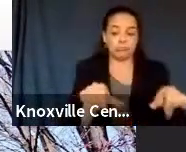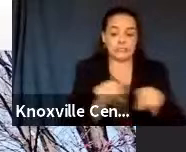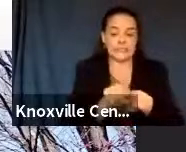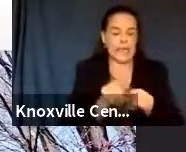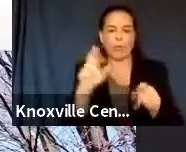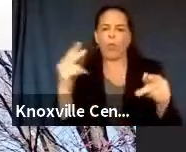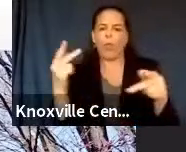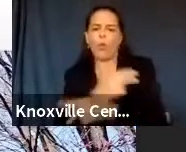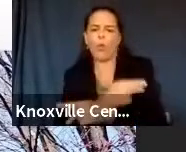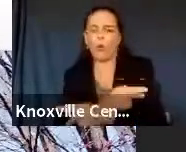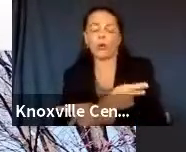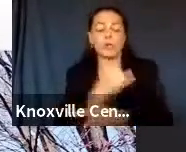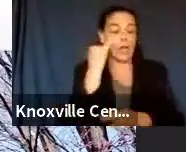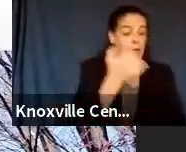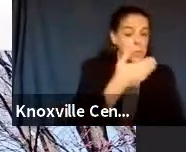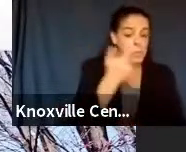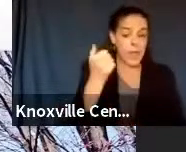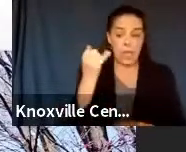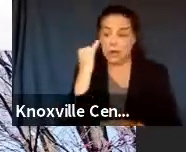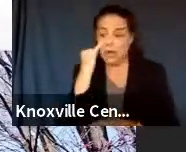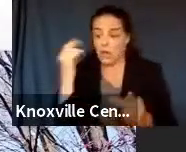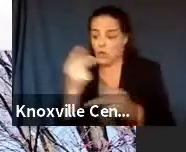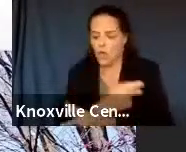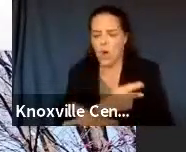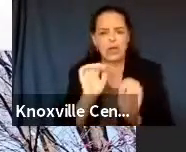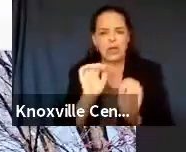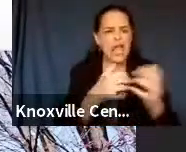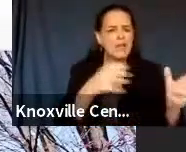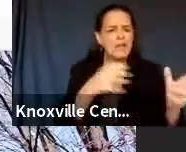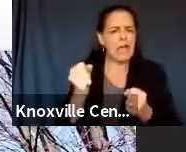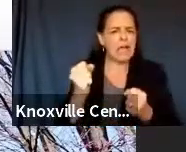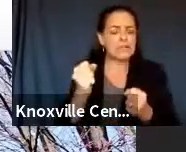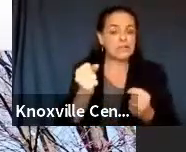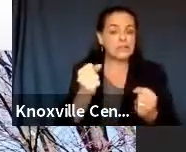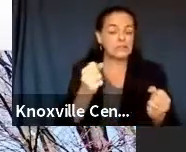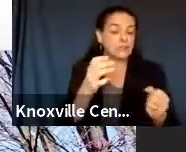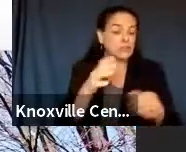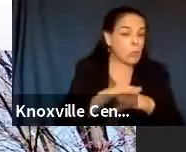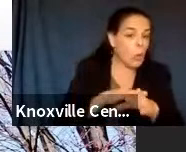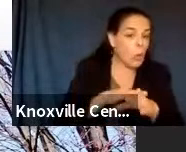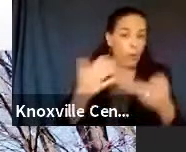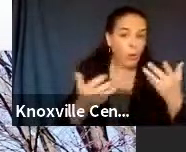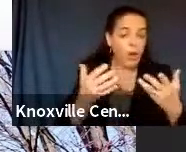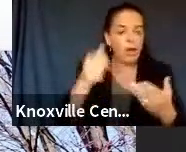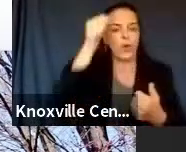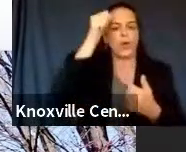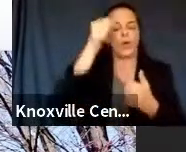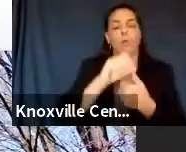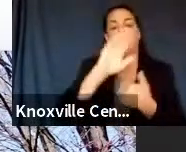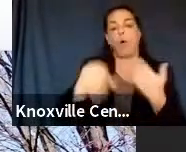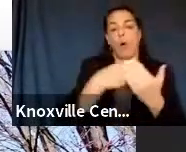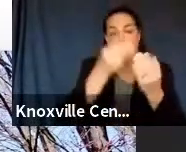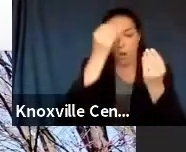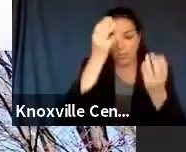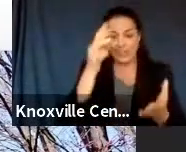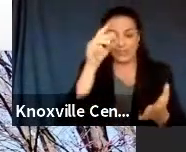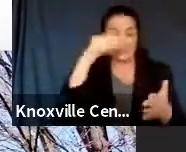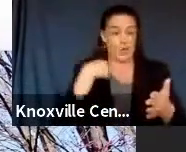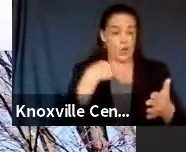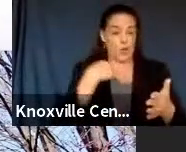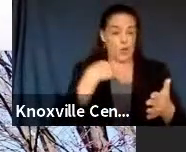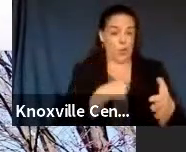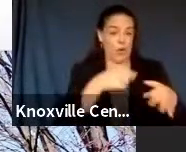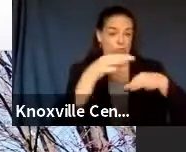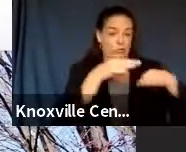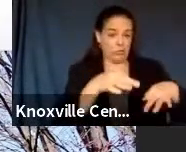And if so, how much better or worse and at what rate? As a reminder, all of this data that we are going to talk about is on our website.